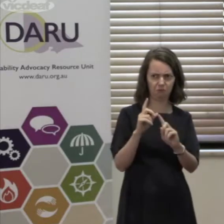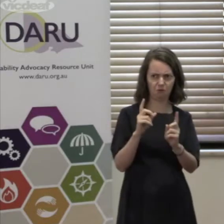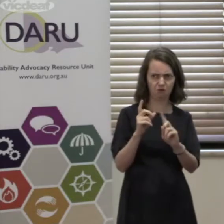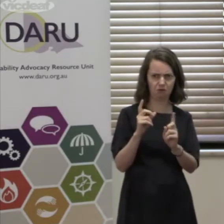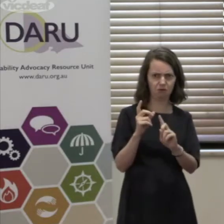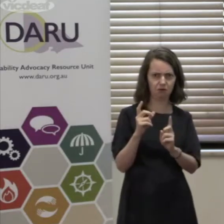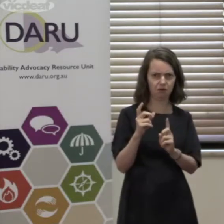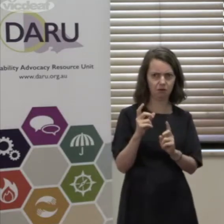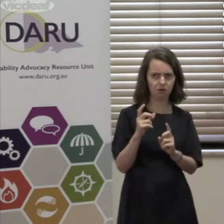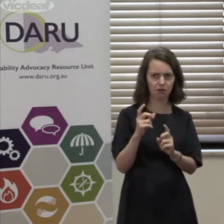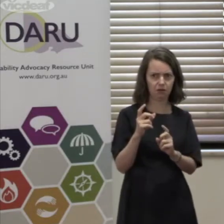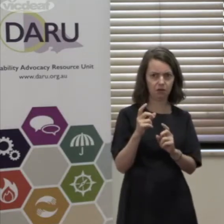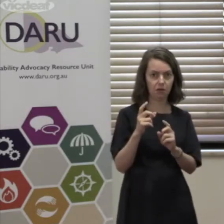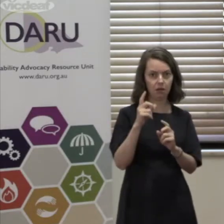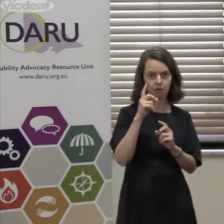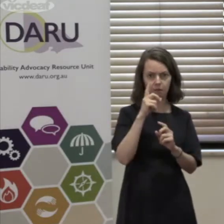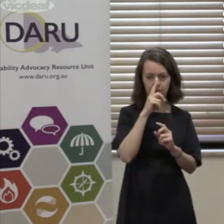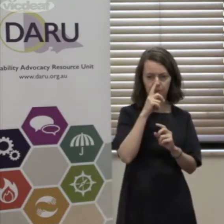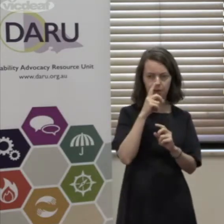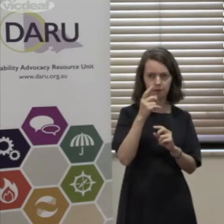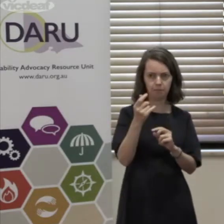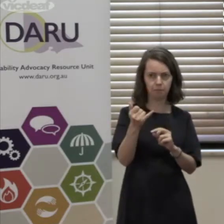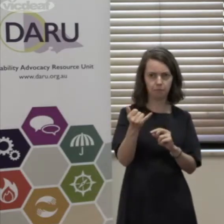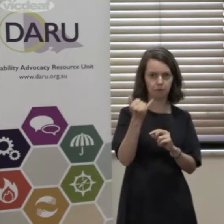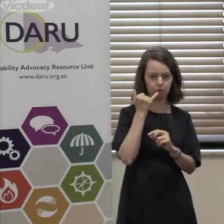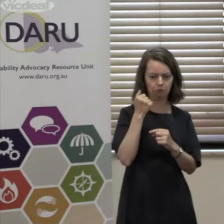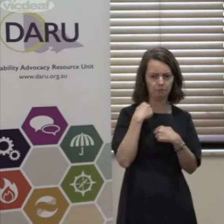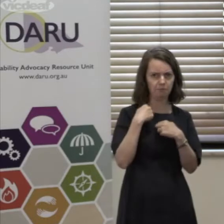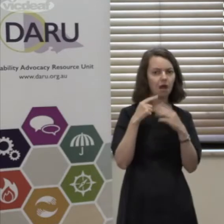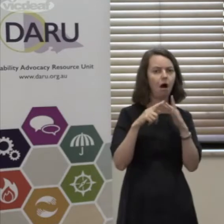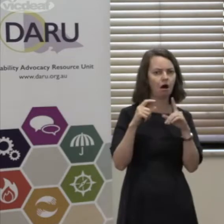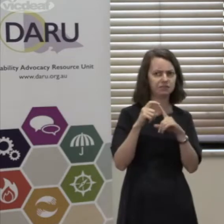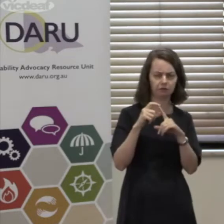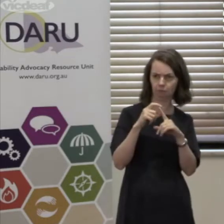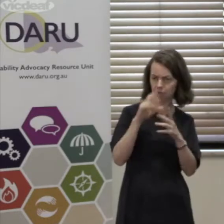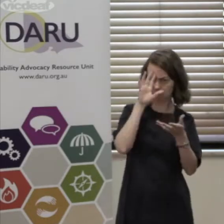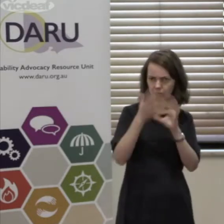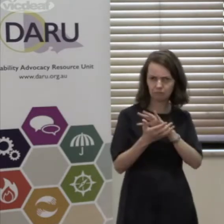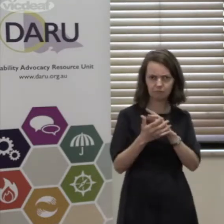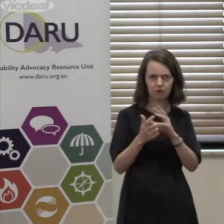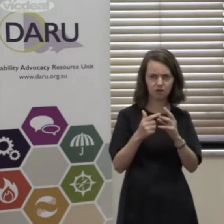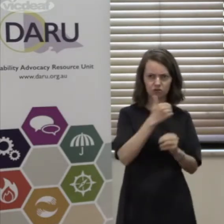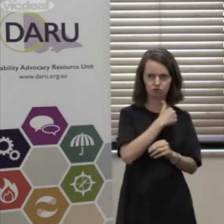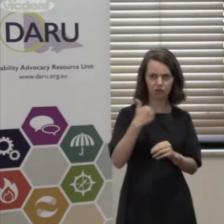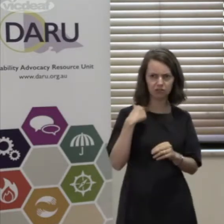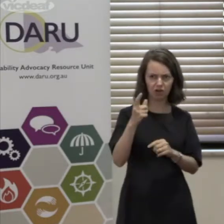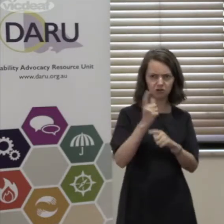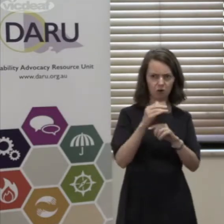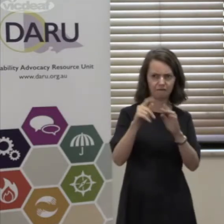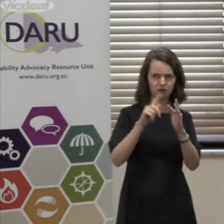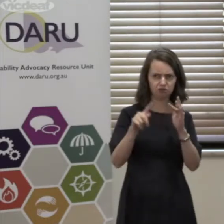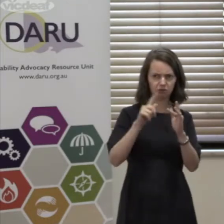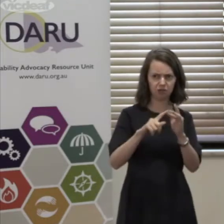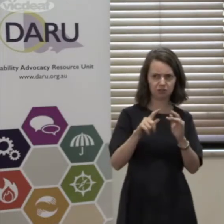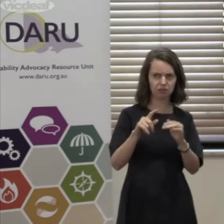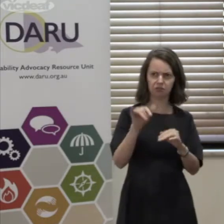It's disconcerting when people with intellectual disability get a phone call directly. It's disconcerting when you get a phone call from a stranger who talks about insurance and maybe you want to